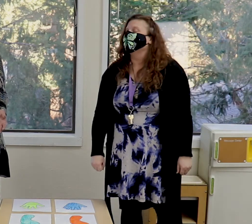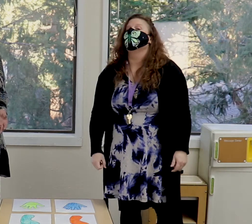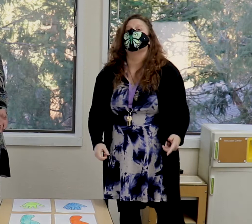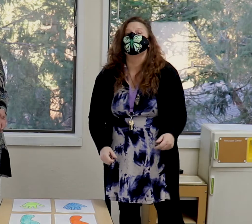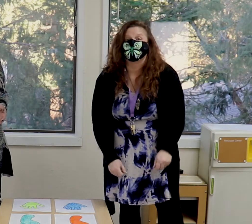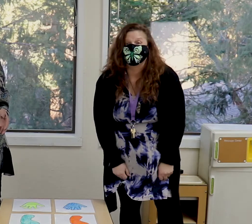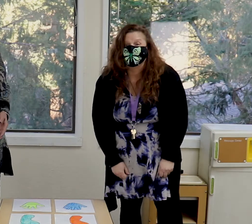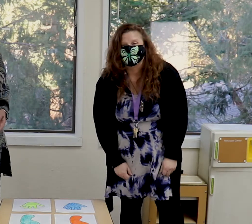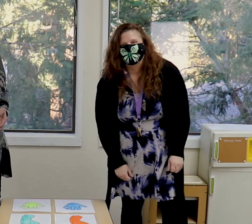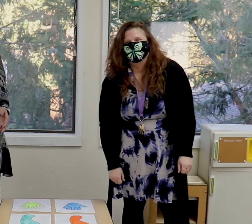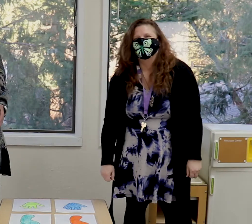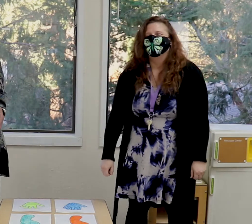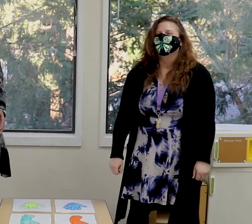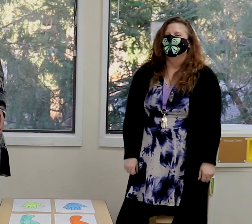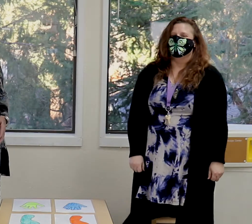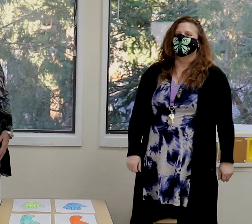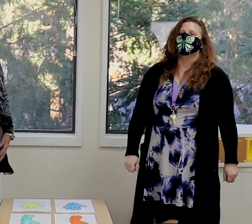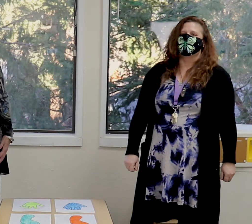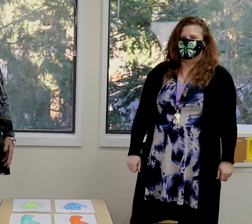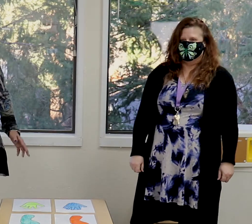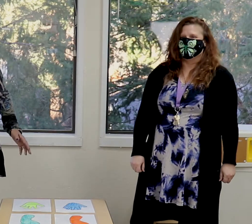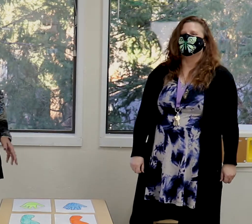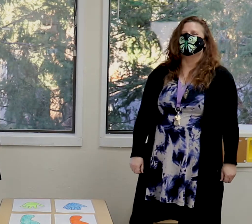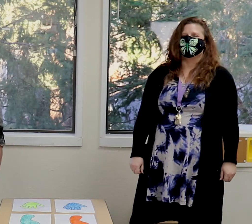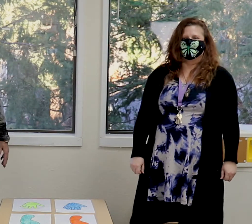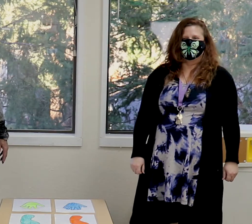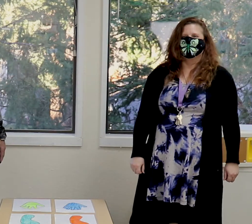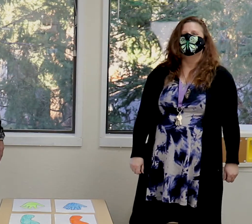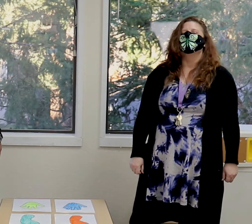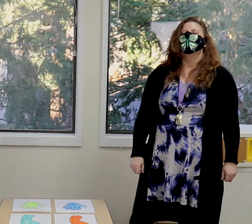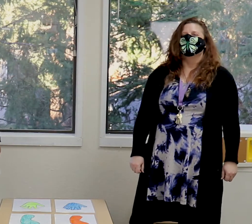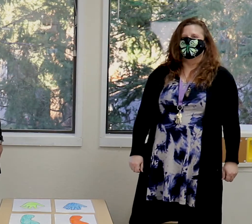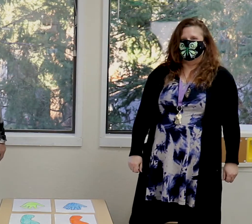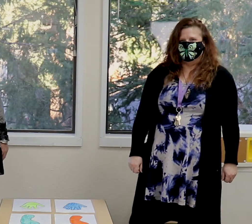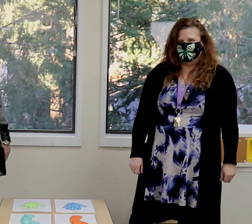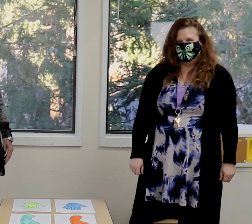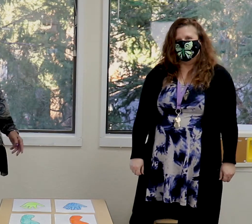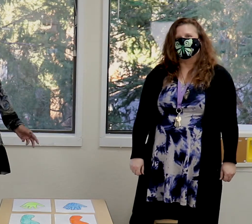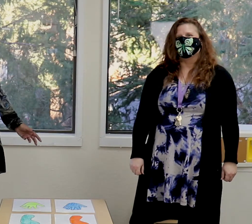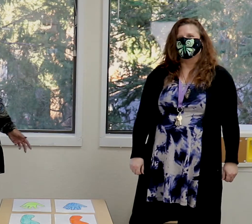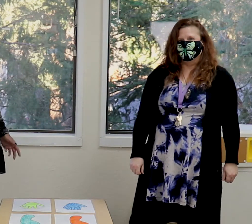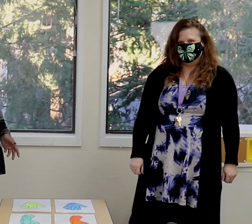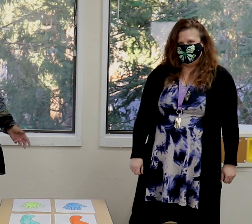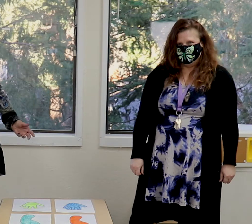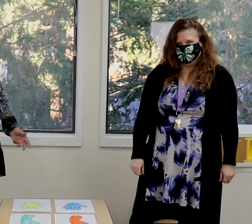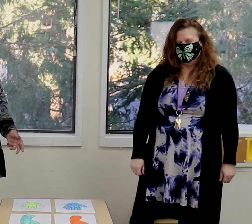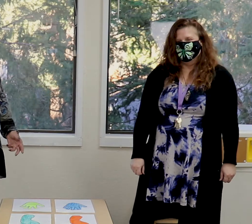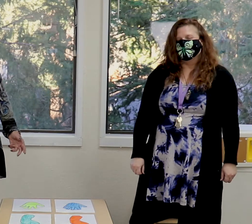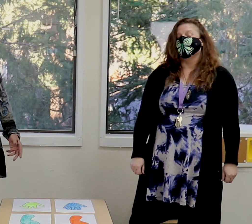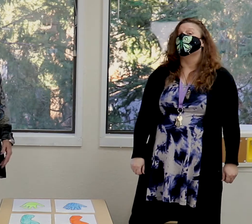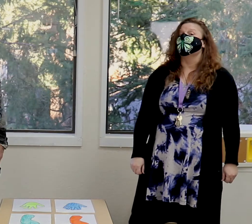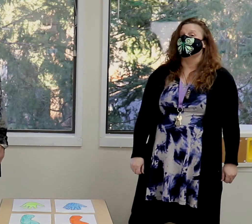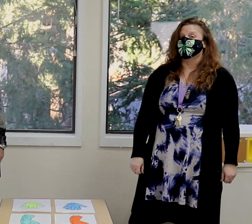participate. Yes, please. It's good for us to move, yes, dance, yes, smile, be happy with, yes, your kids, with your family. Yes,